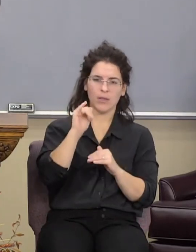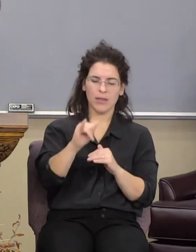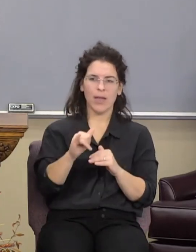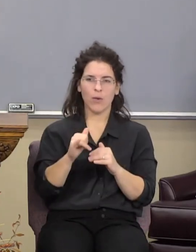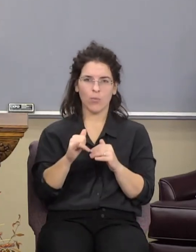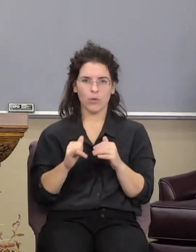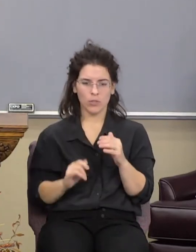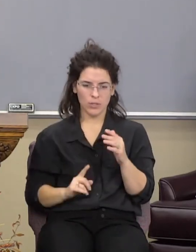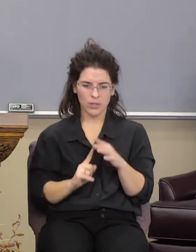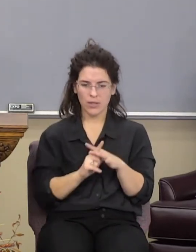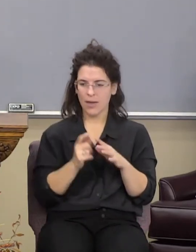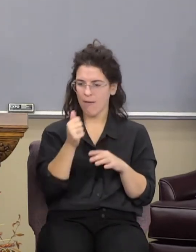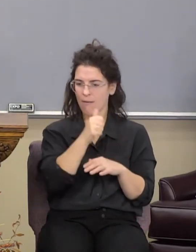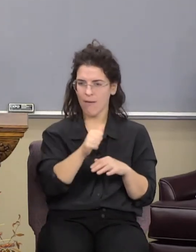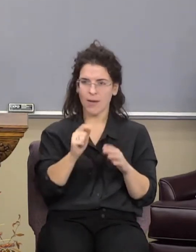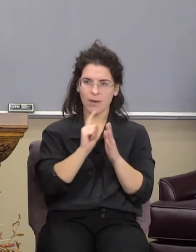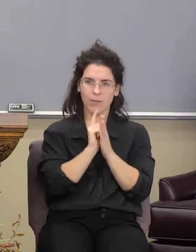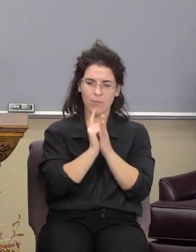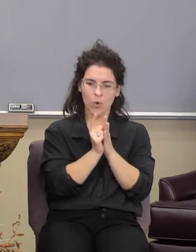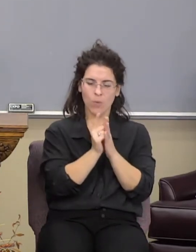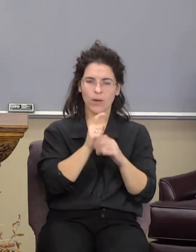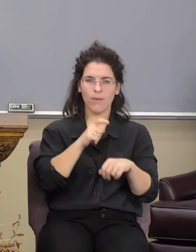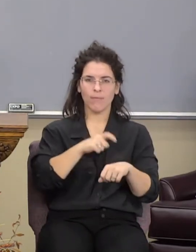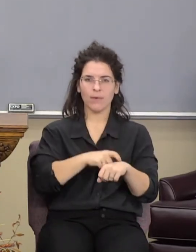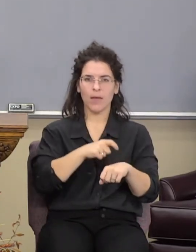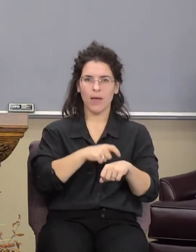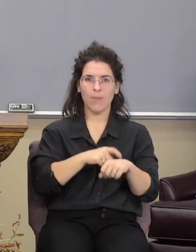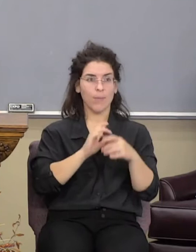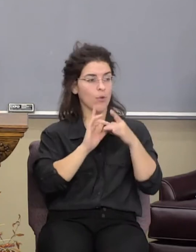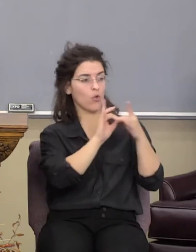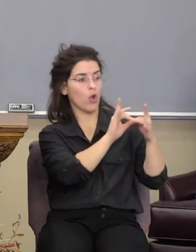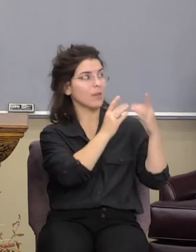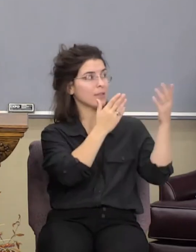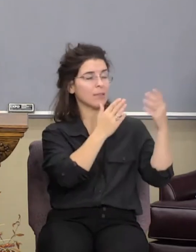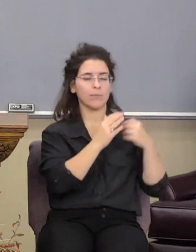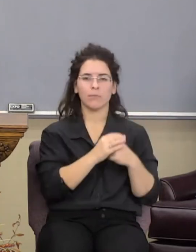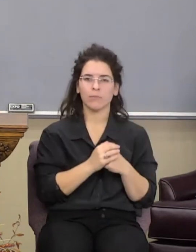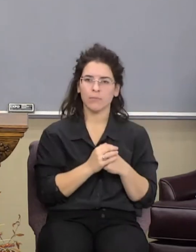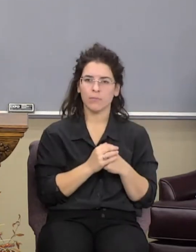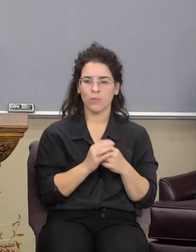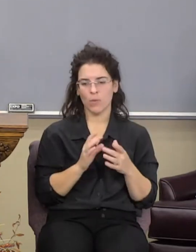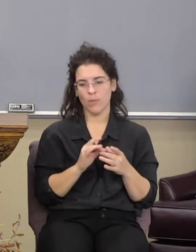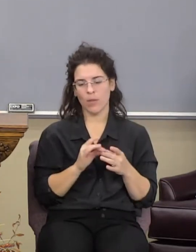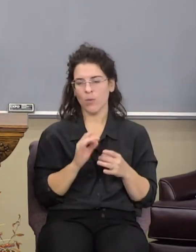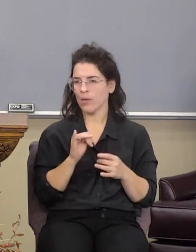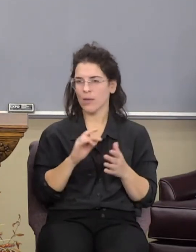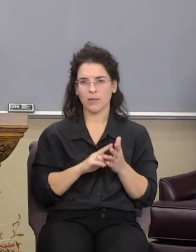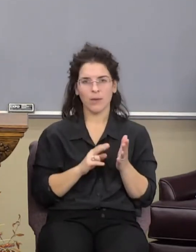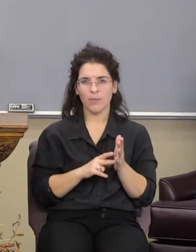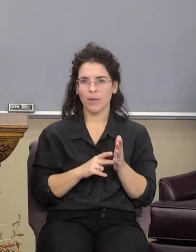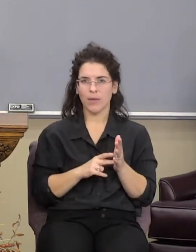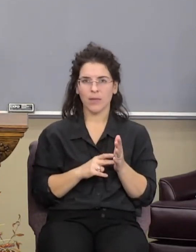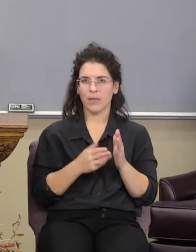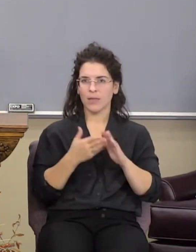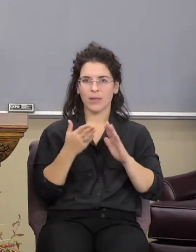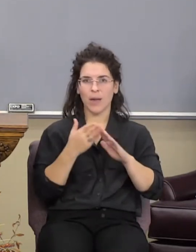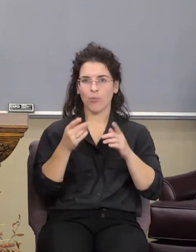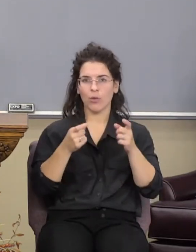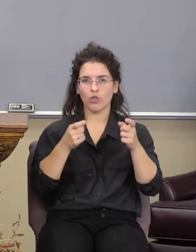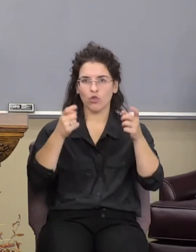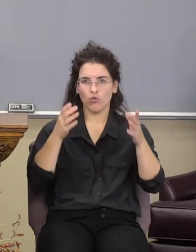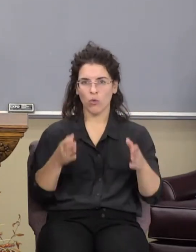existent at any moment of time. Now, it belongs to him. By the way, that doesn't mean he's in operational